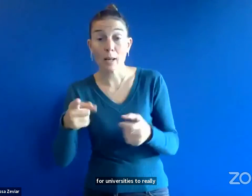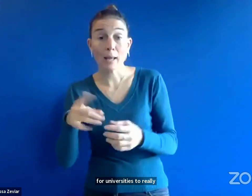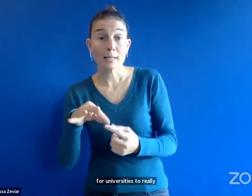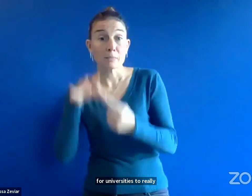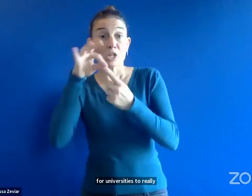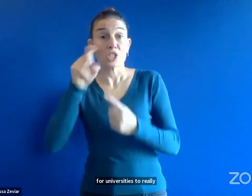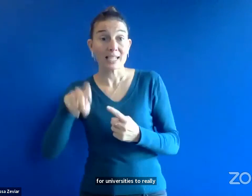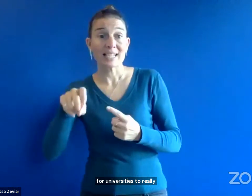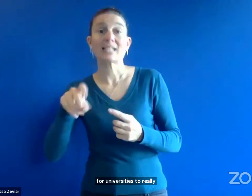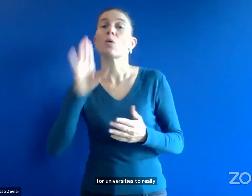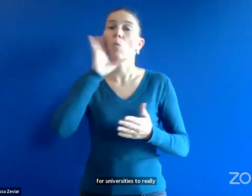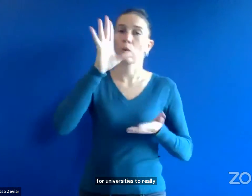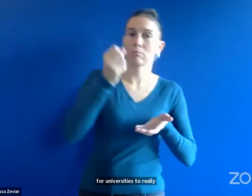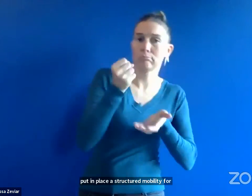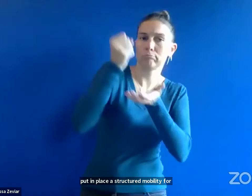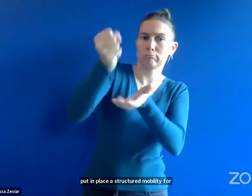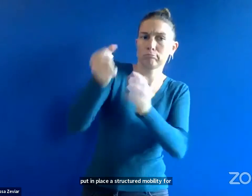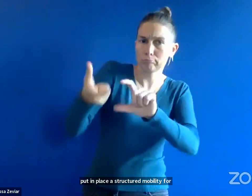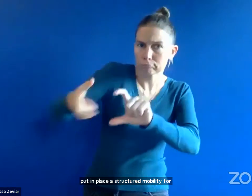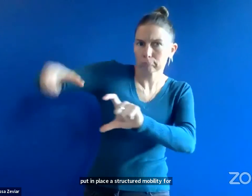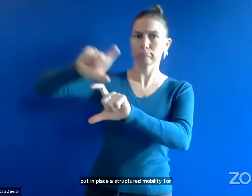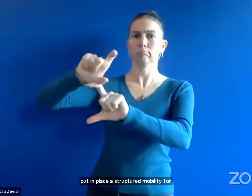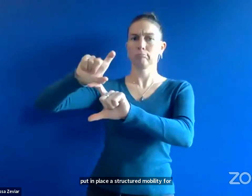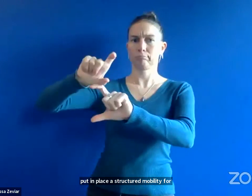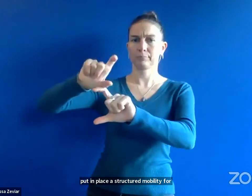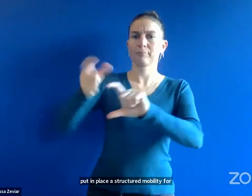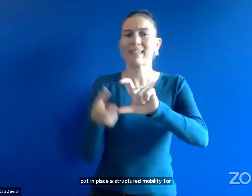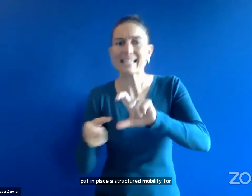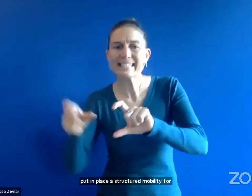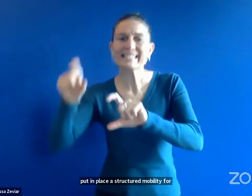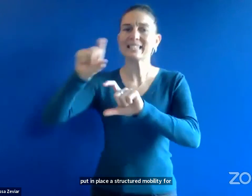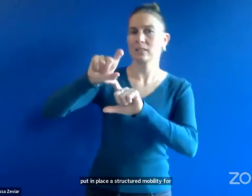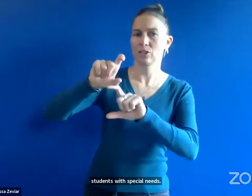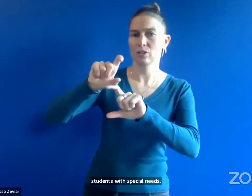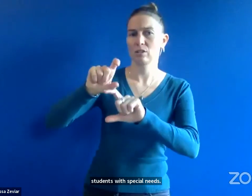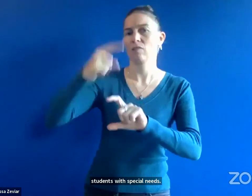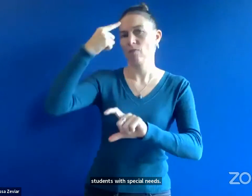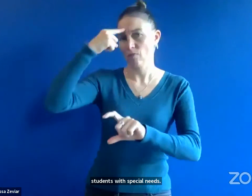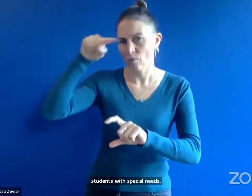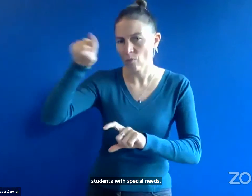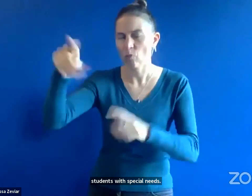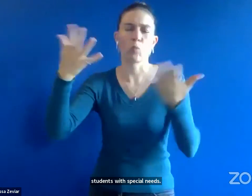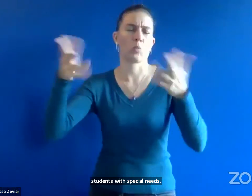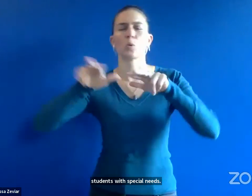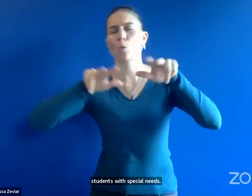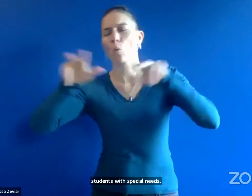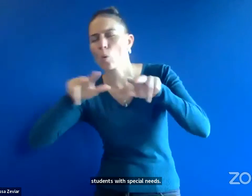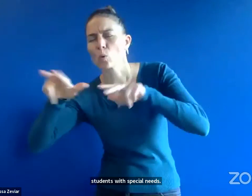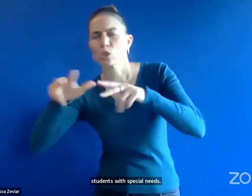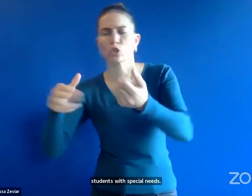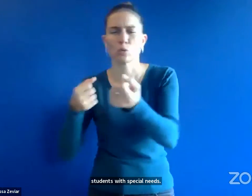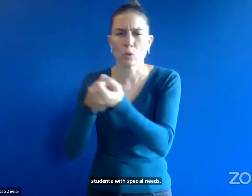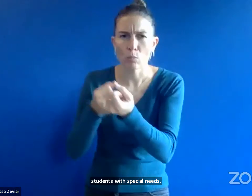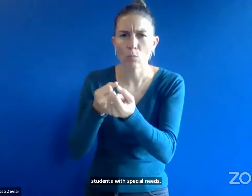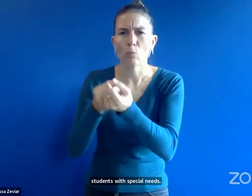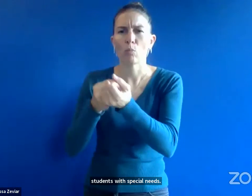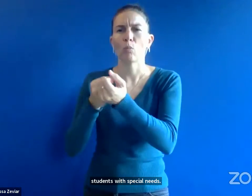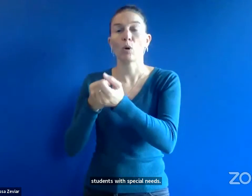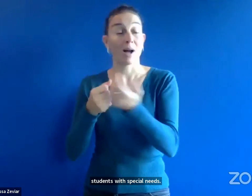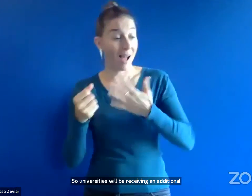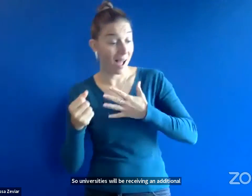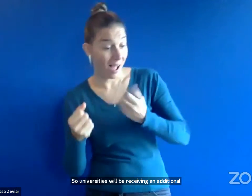So universities will be receiving an additional top-up for the organizational support when they are organizing